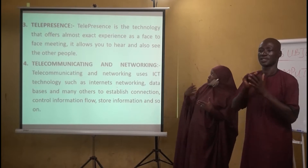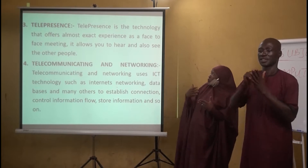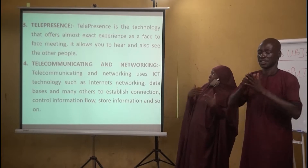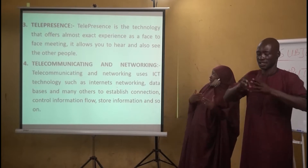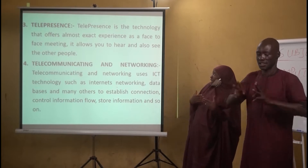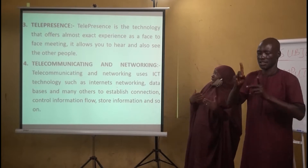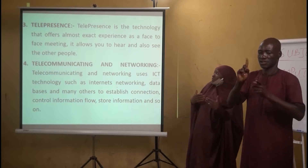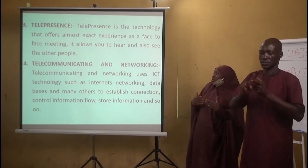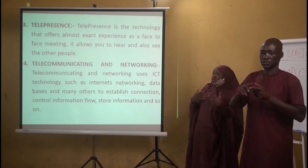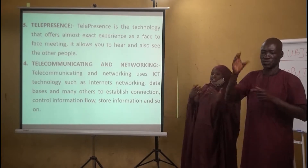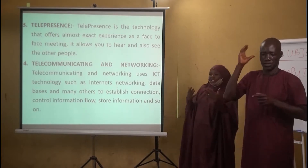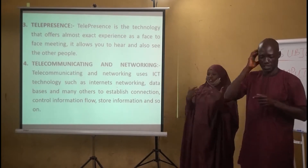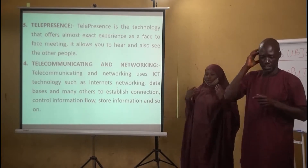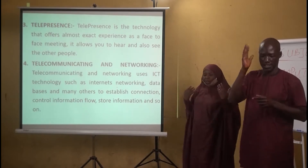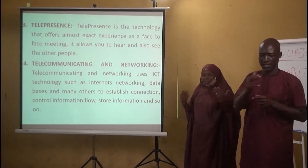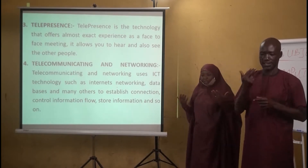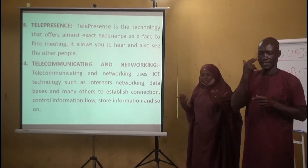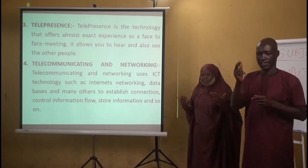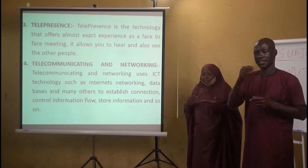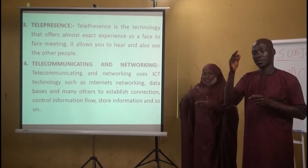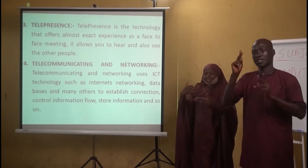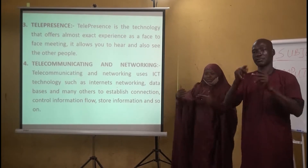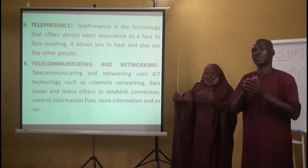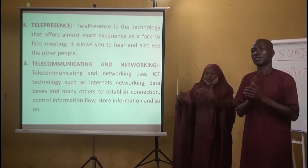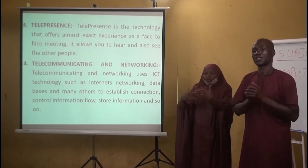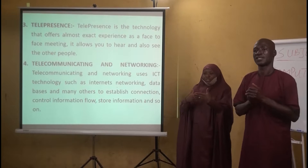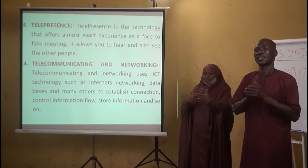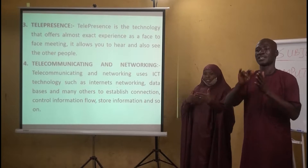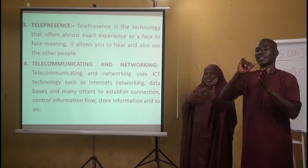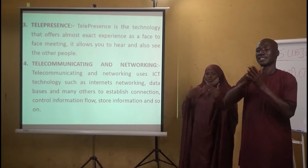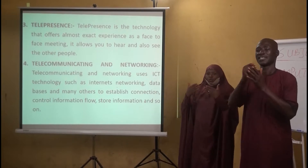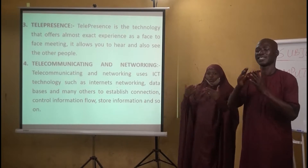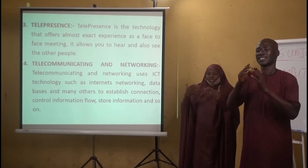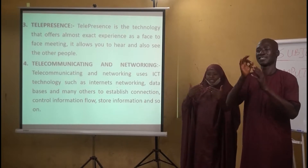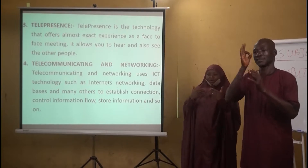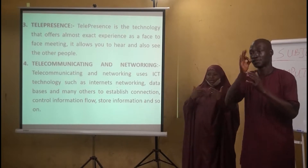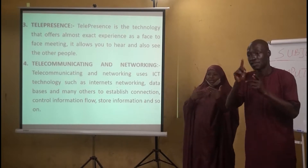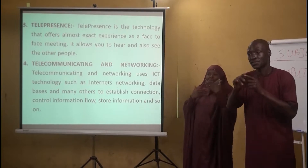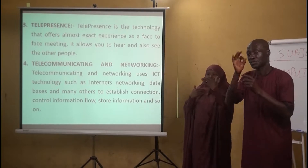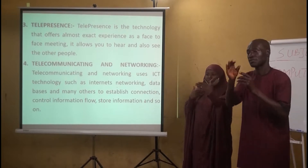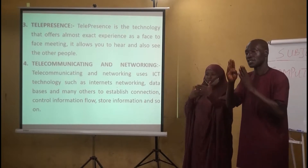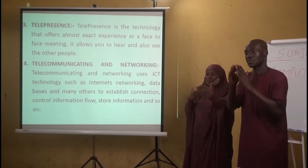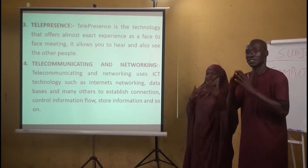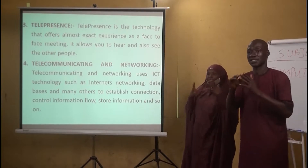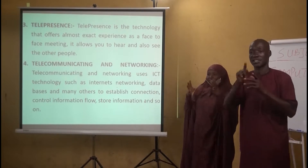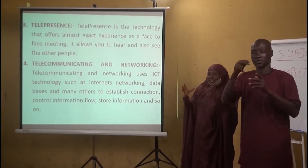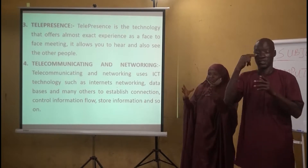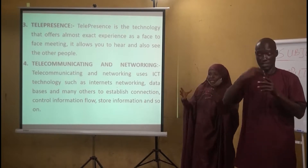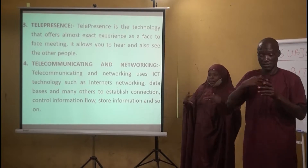to hear and also see the other person. That's a face-to-face meeting. You will see me, I'm seeing you, and at the same time,